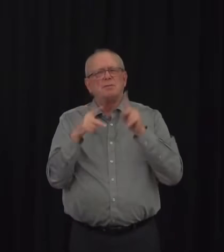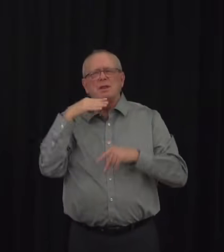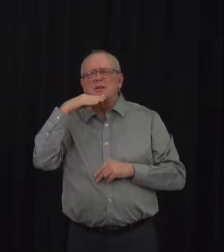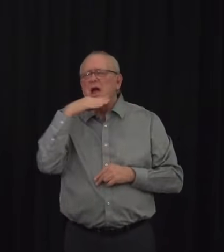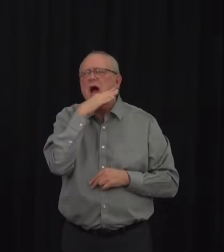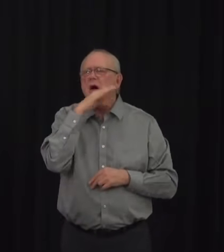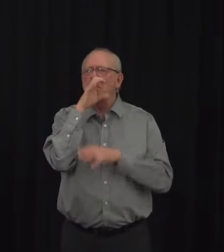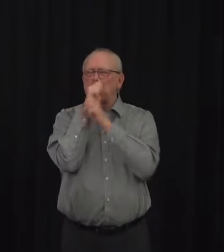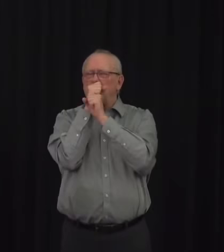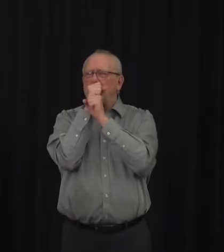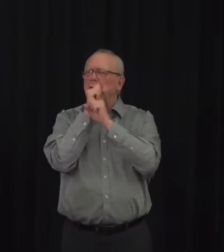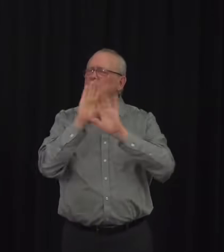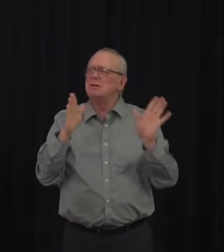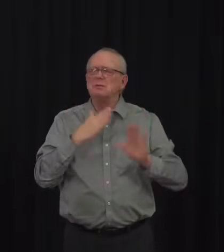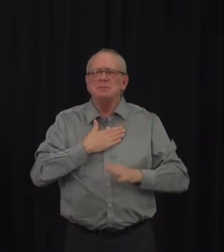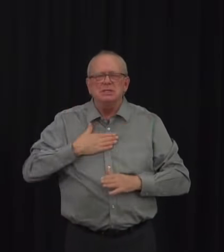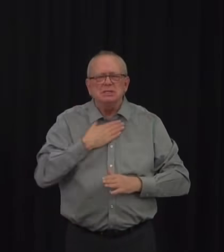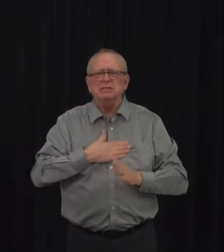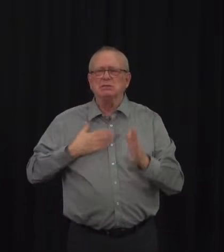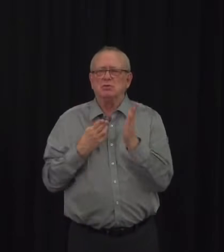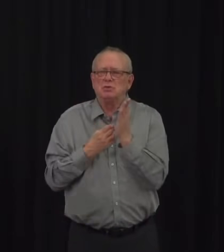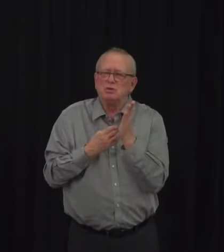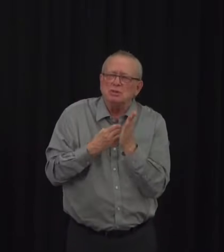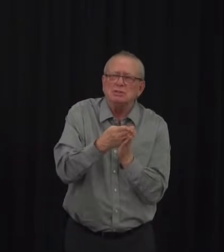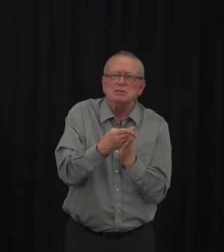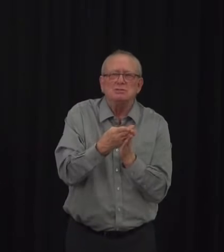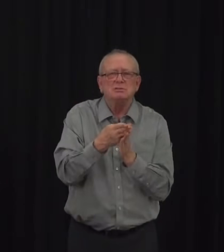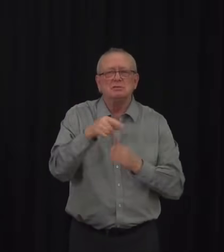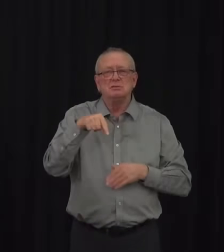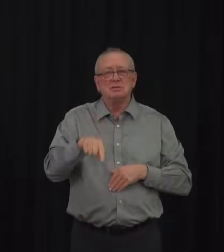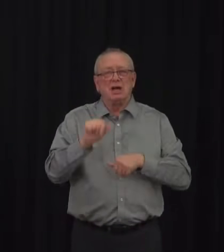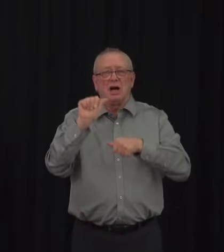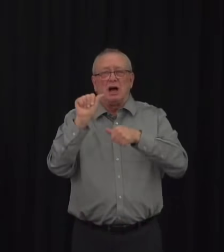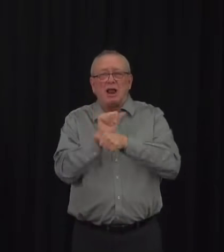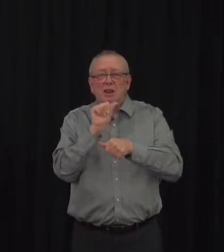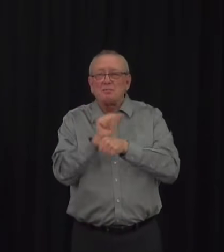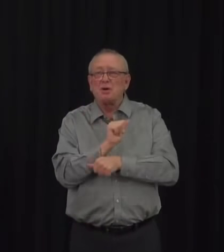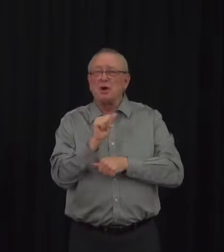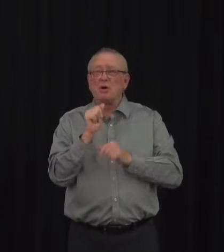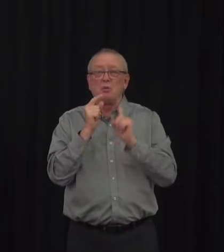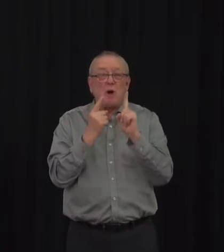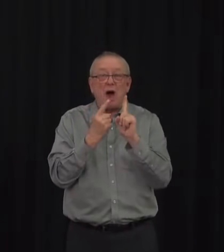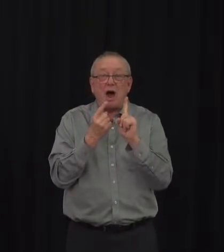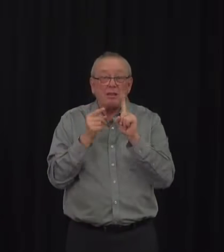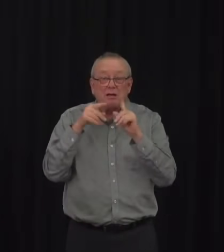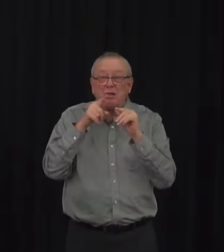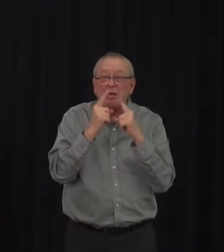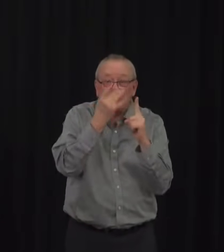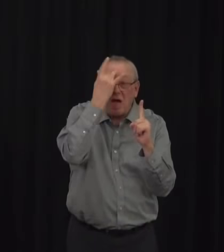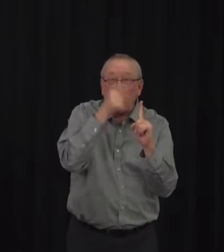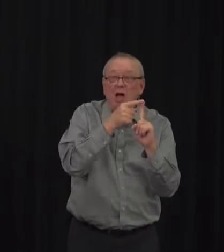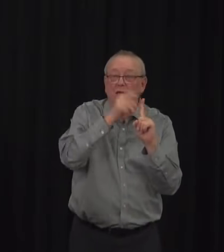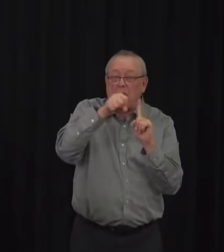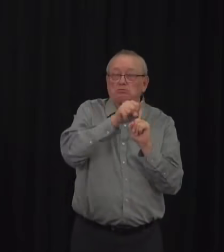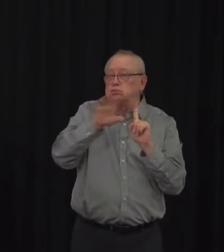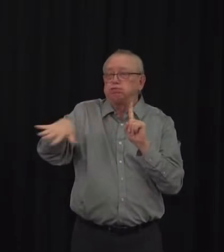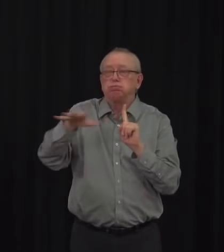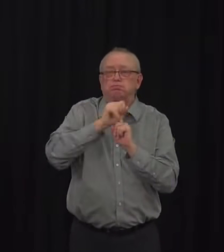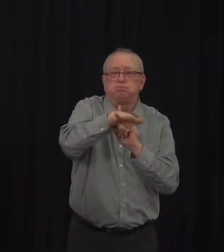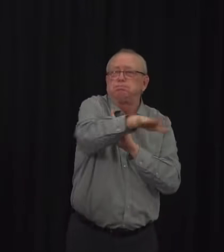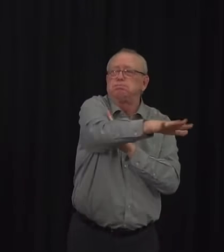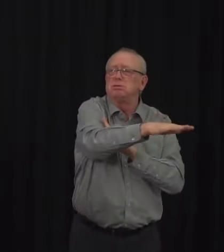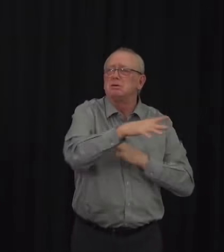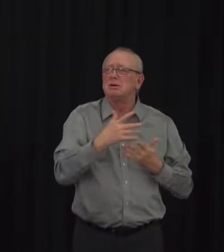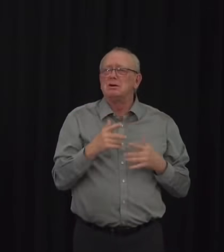dealing with a multiplier effect in Alberta. We cannot afford that in our healthcare facilities. We cannot risk